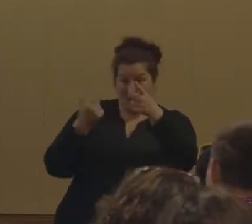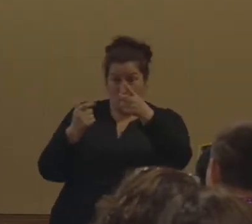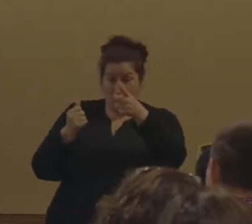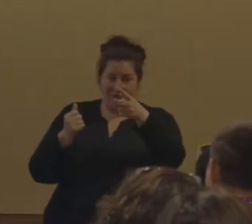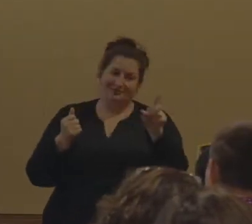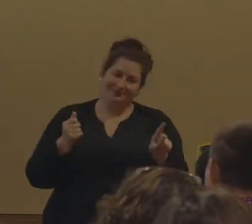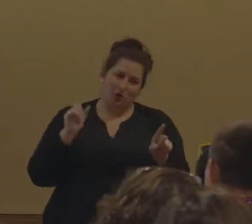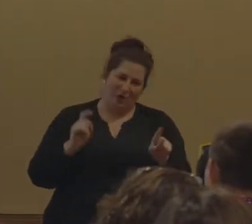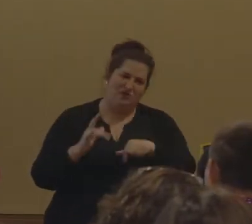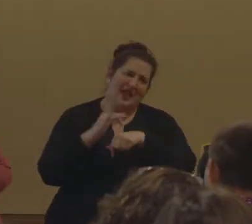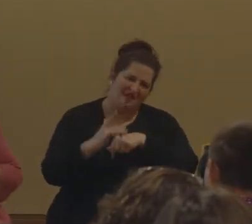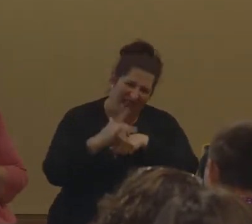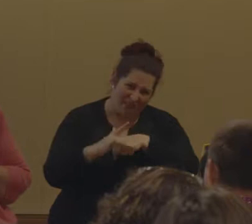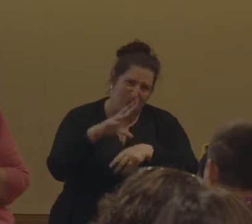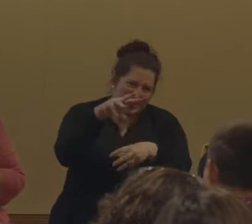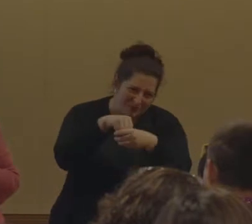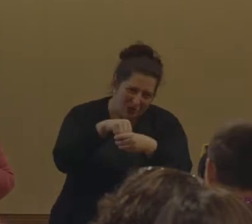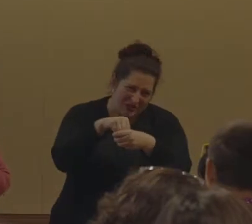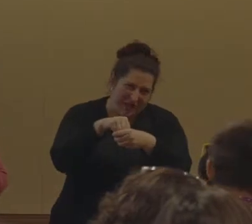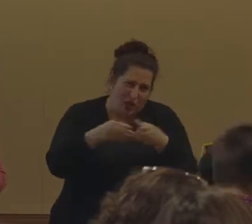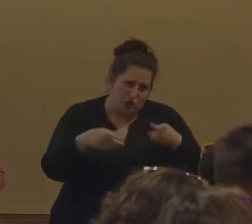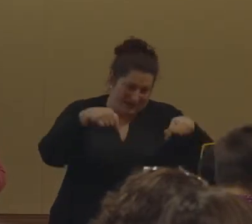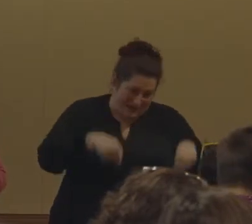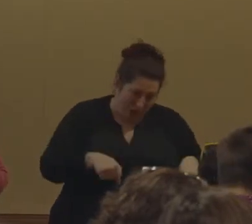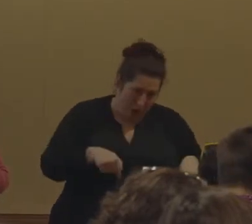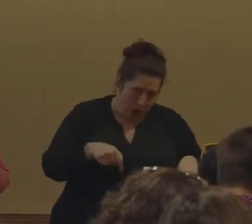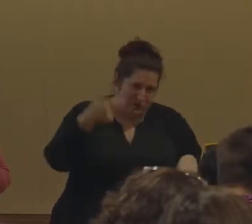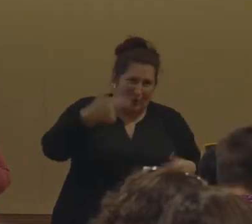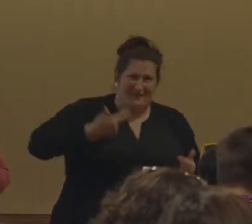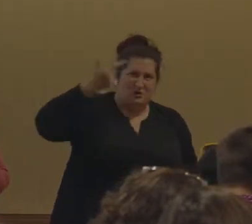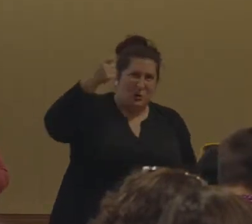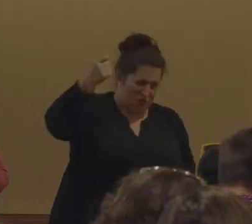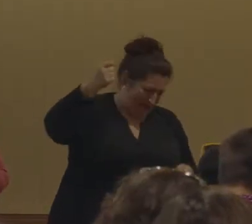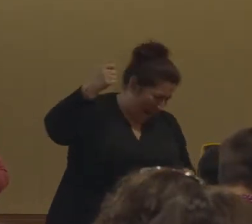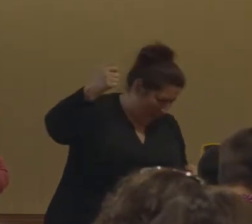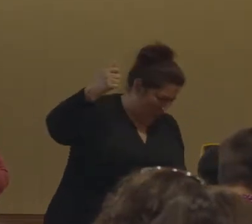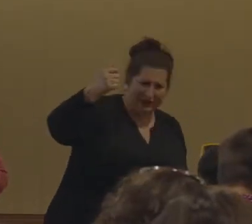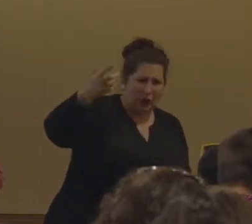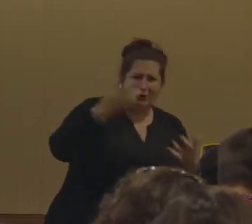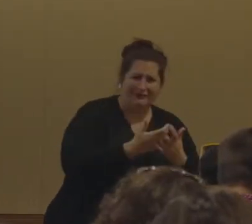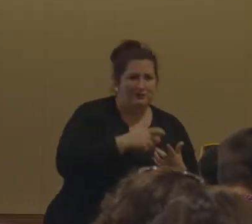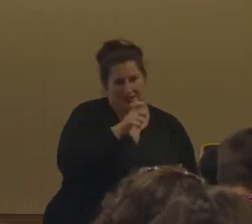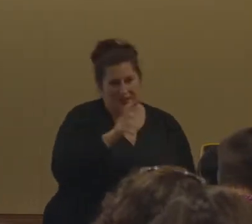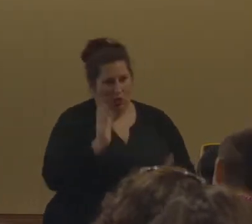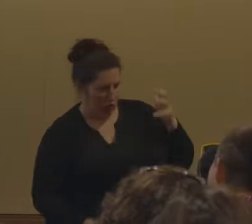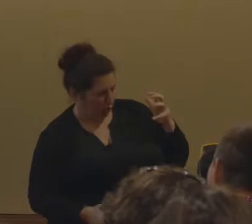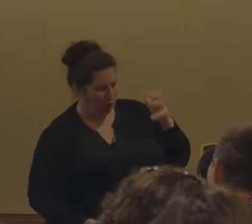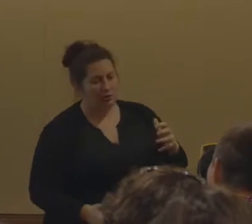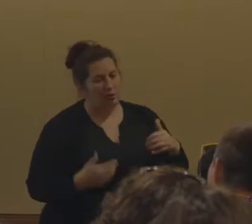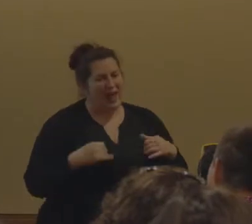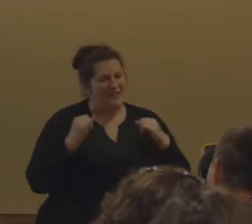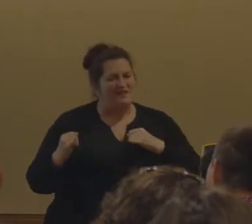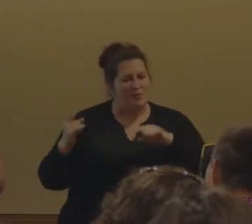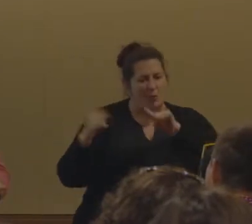You need to be available to participate in services down here. That's the key to the law. And we do have